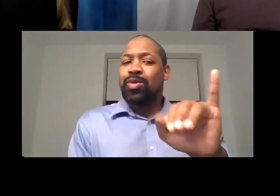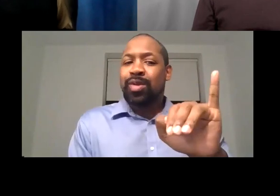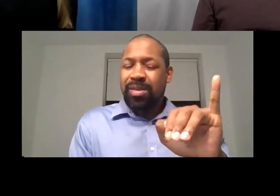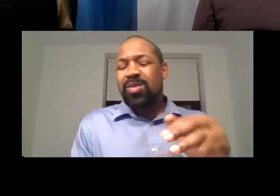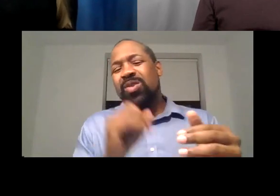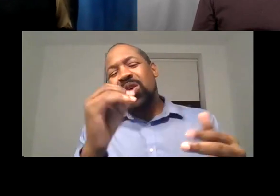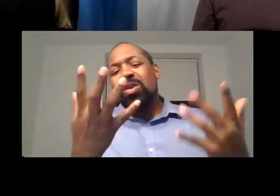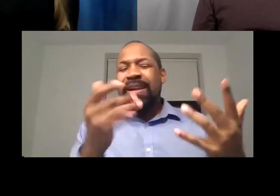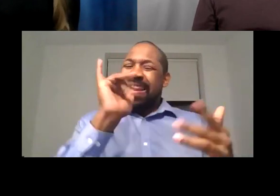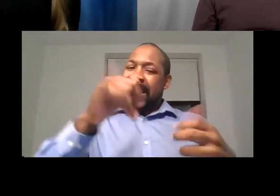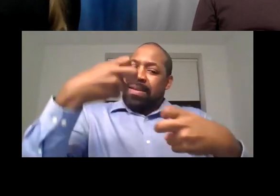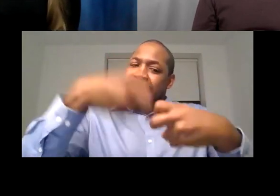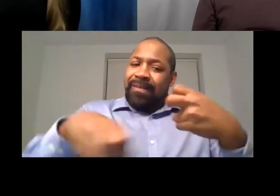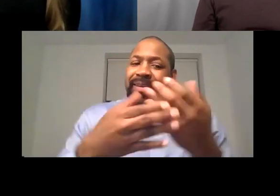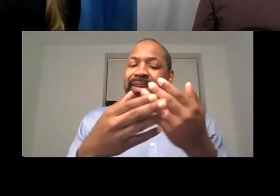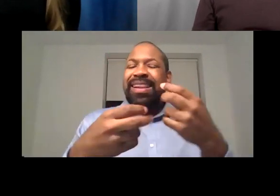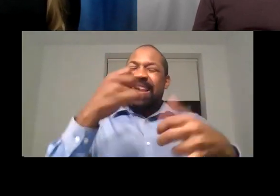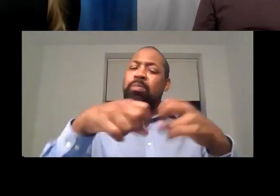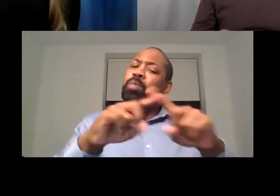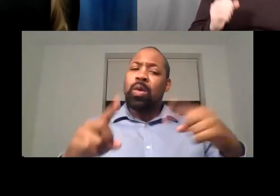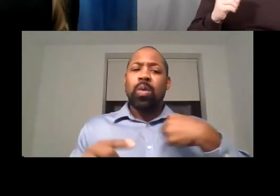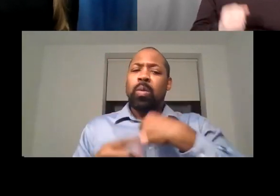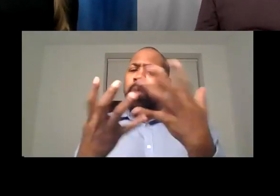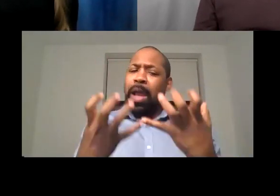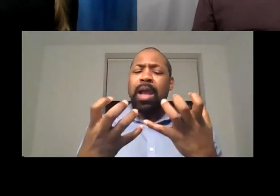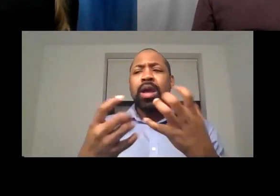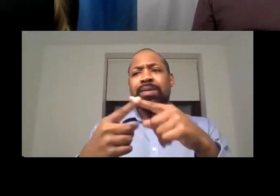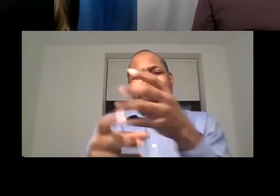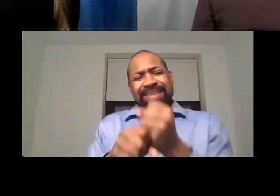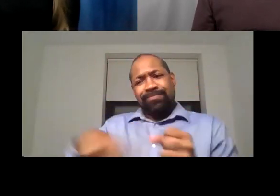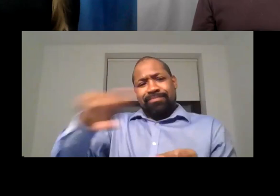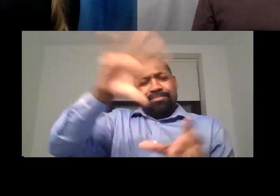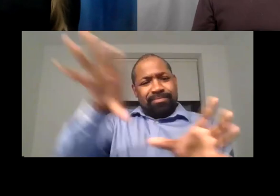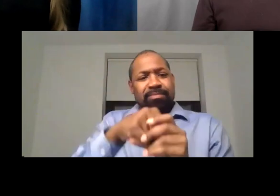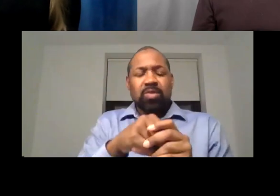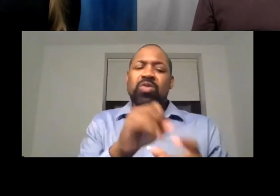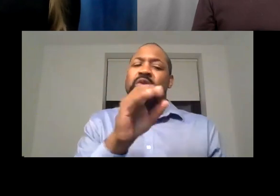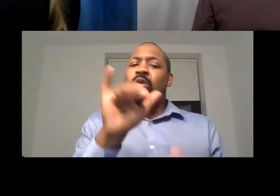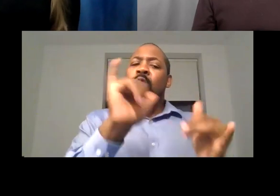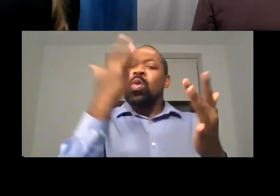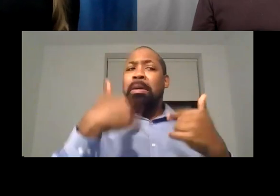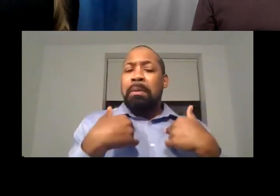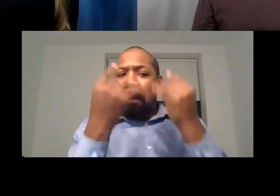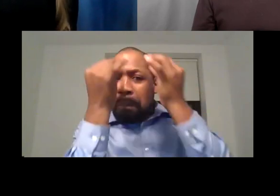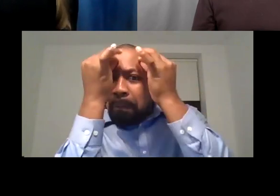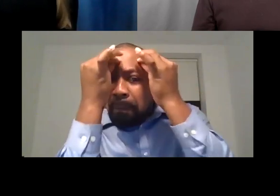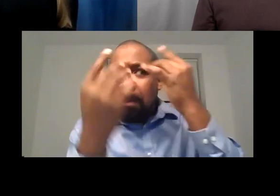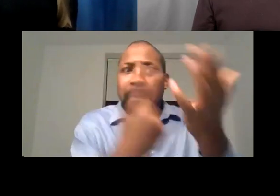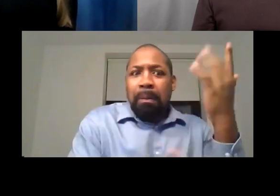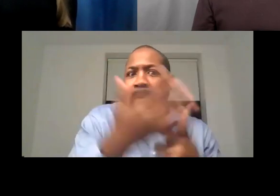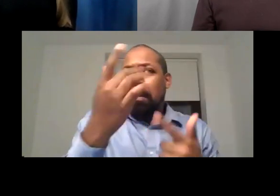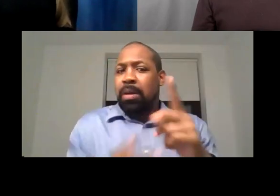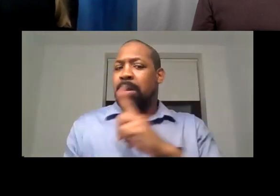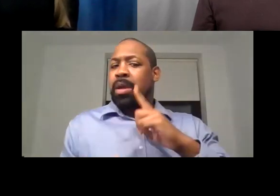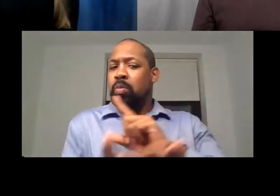different varieties throughout the state of Rhode Island. And it can be tough, but we really want to pull people in